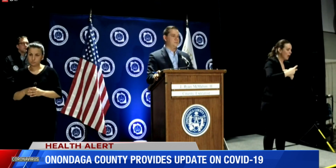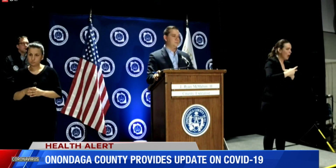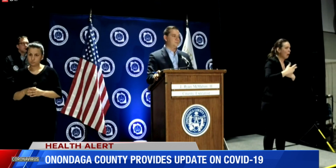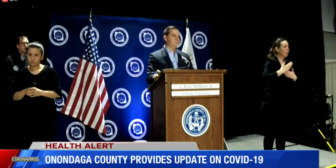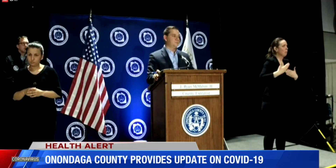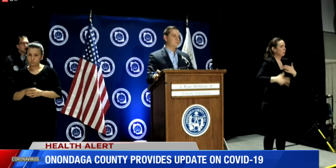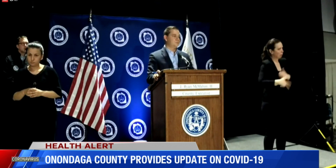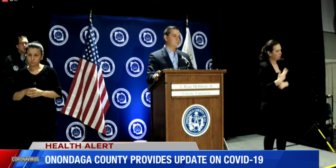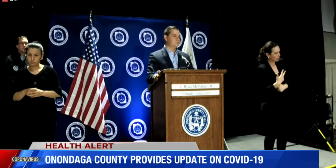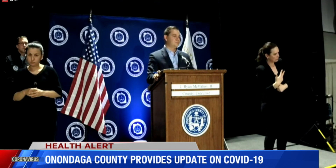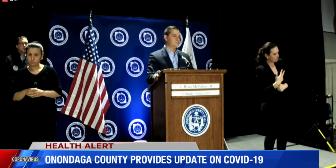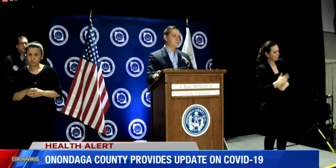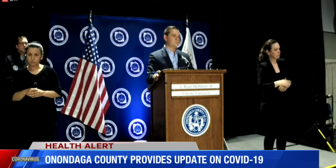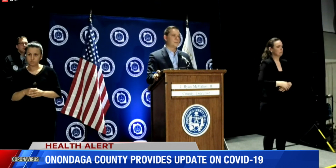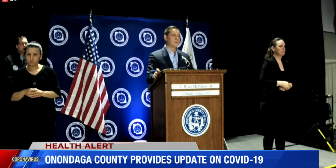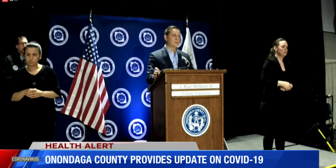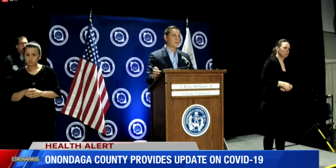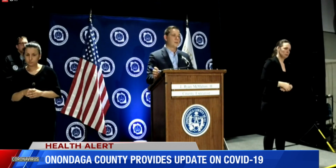state.